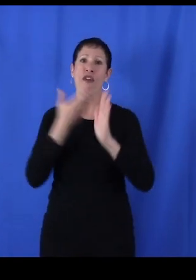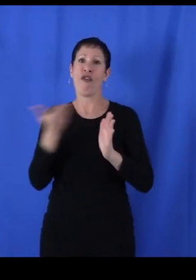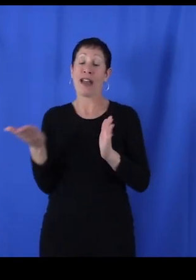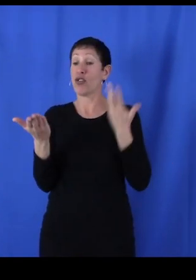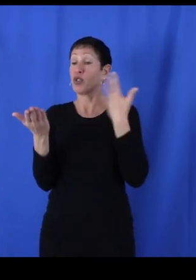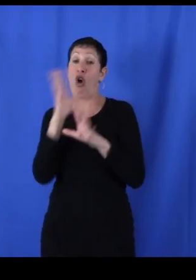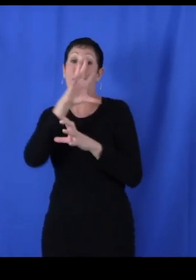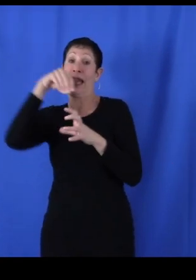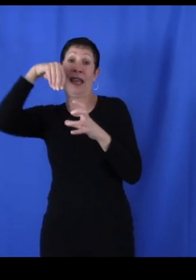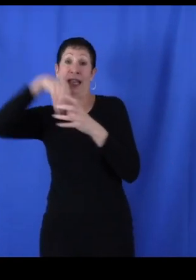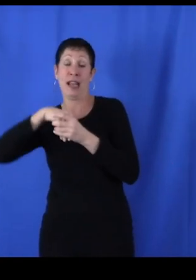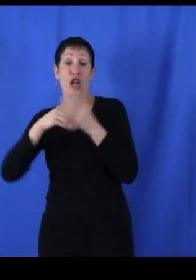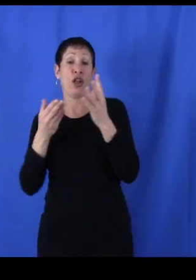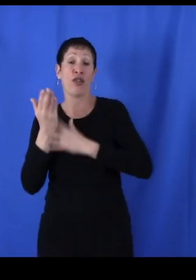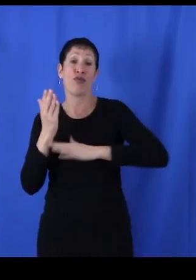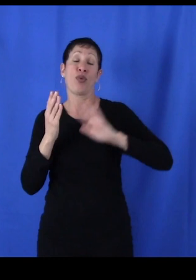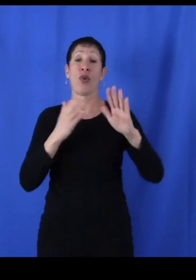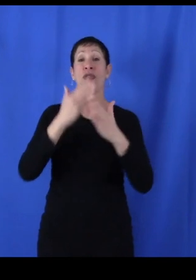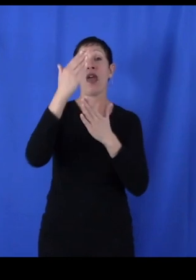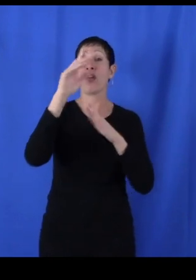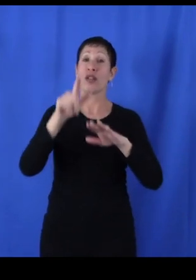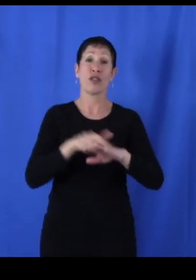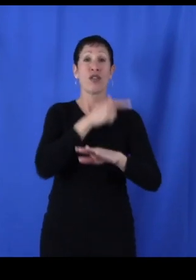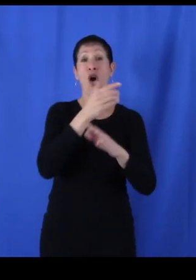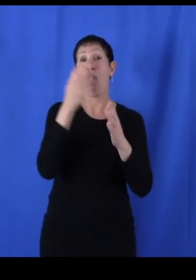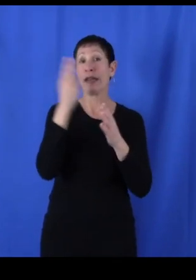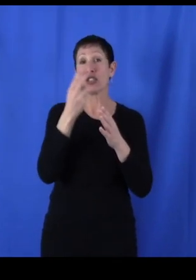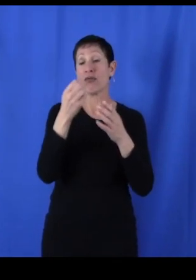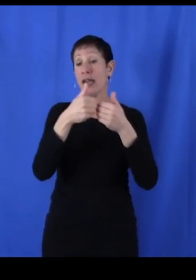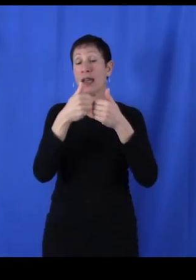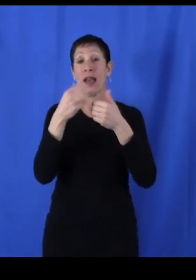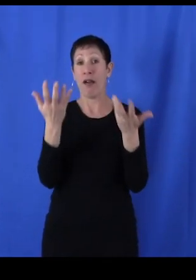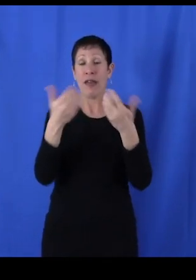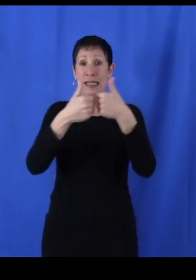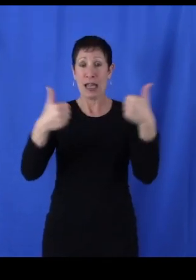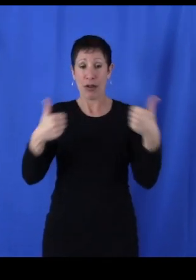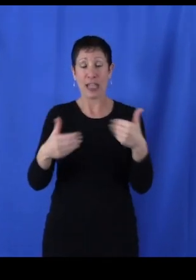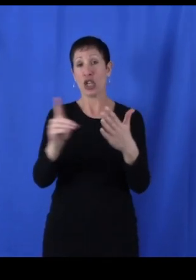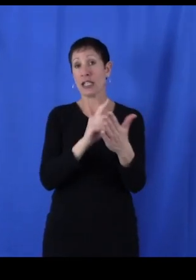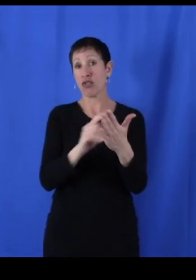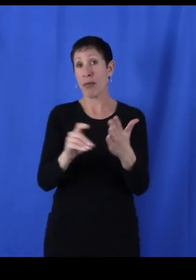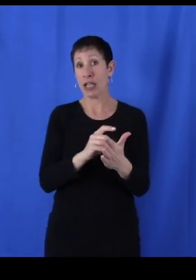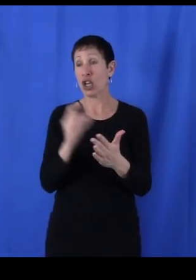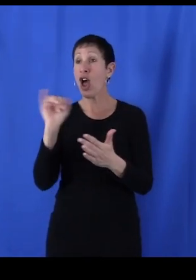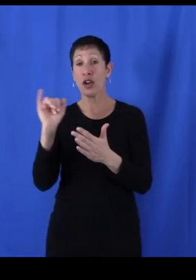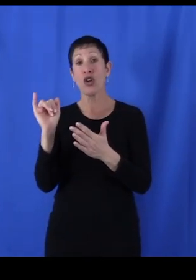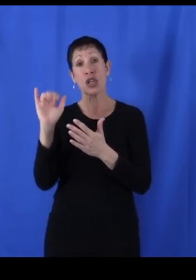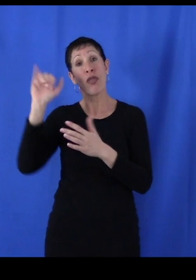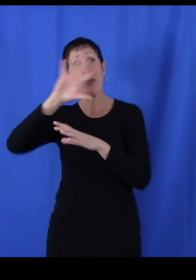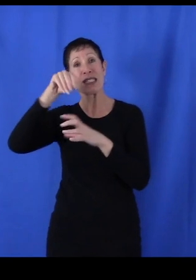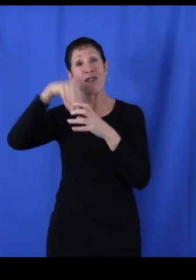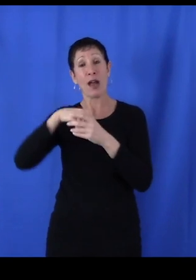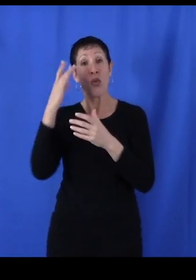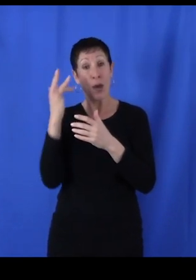it was already factored in through a long history of segregation and discrimination. And it was also factored in